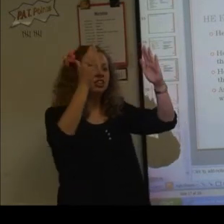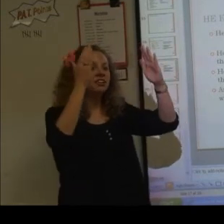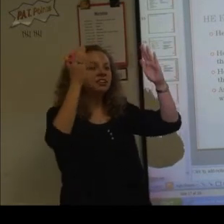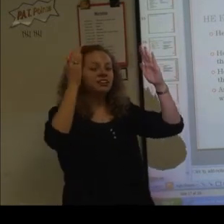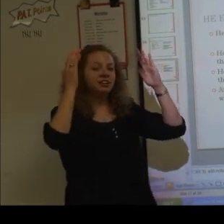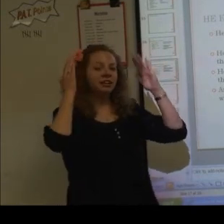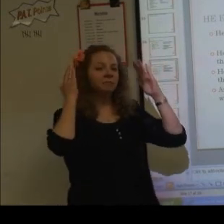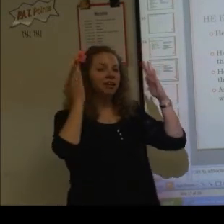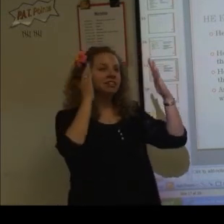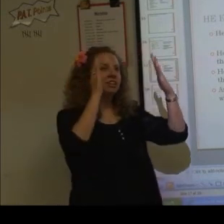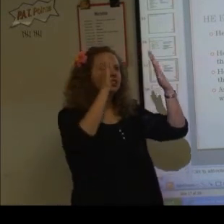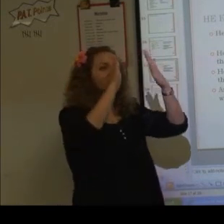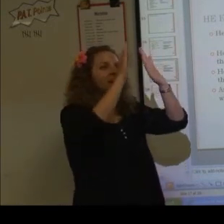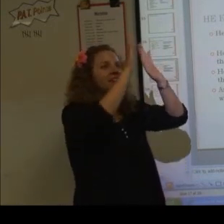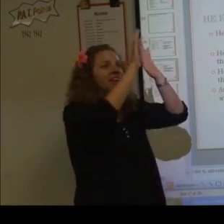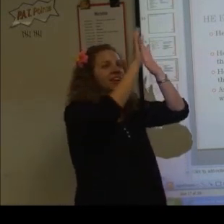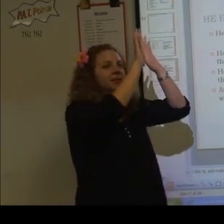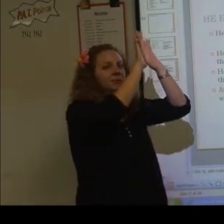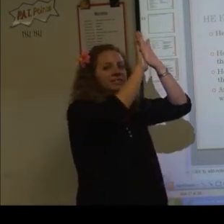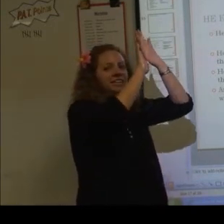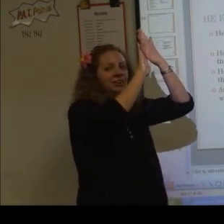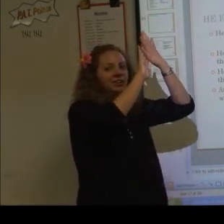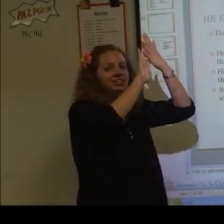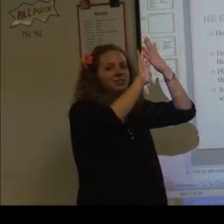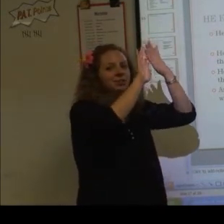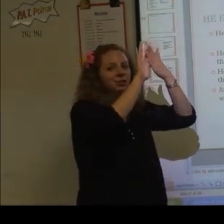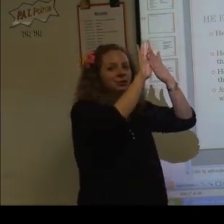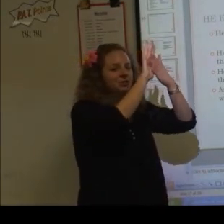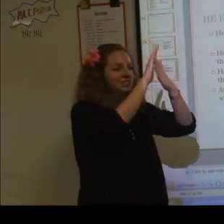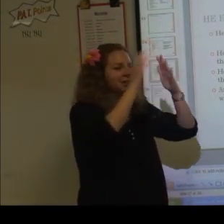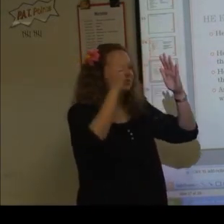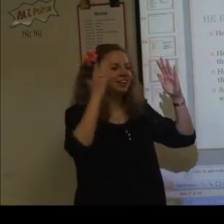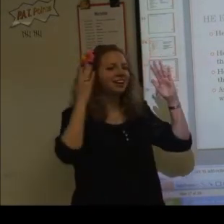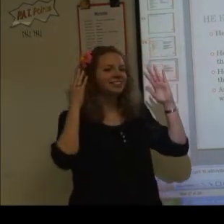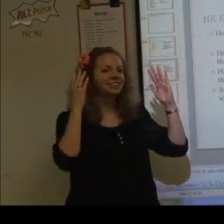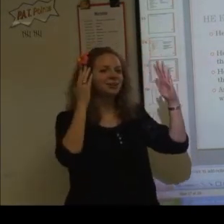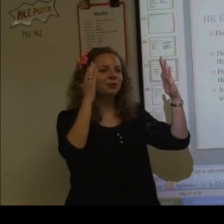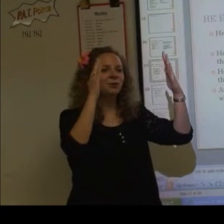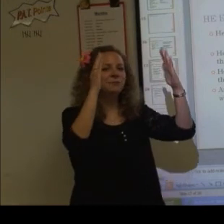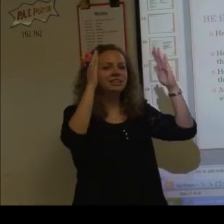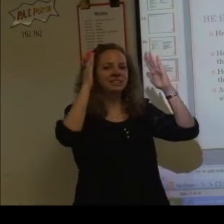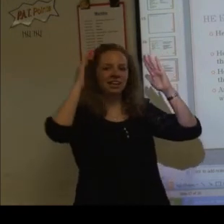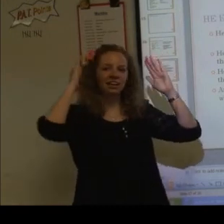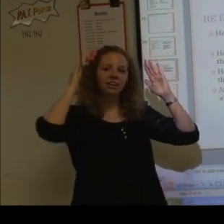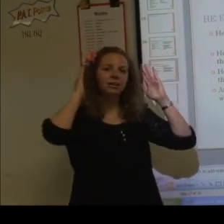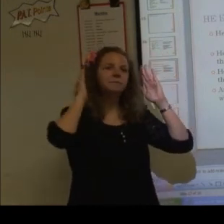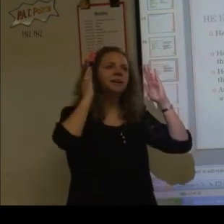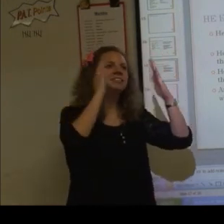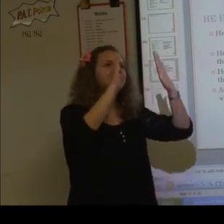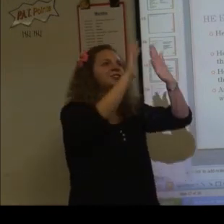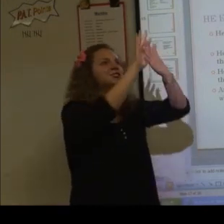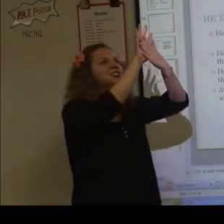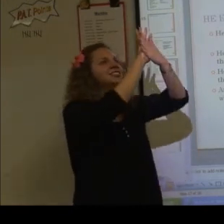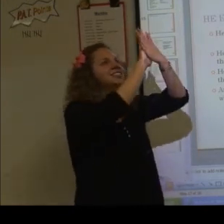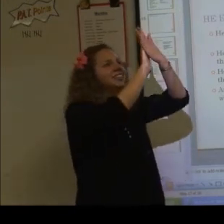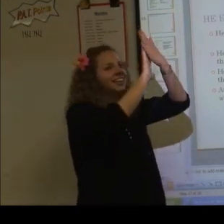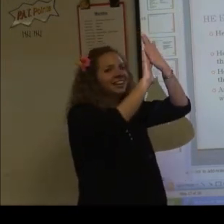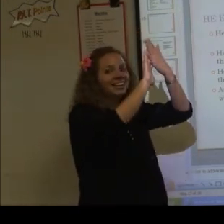attention, and then it went here like to this closeness, and I was like, that's so cool because like he pays attention to like, and